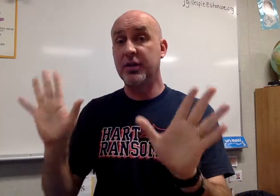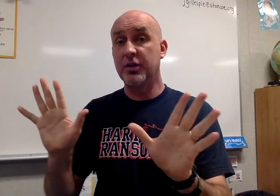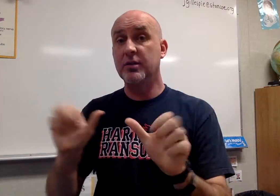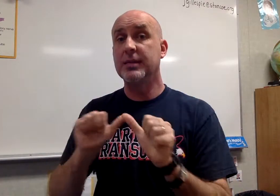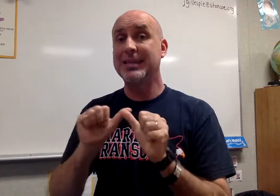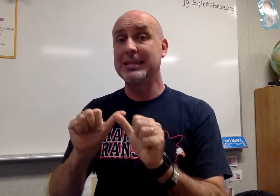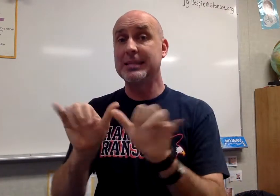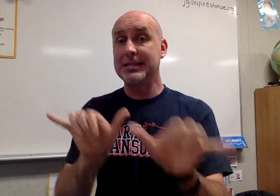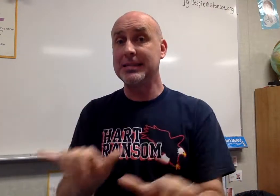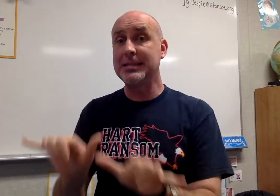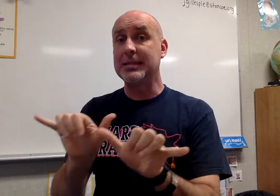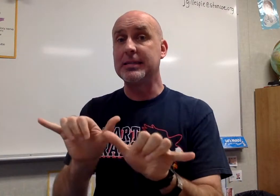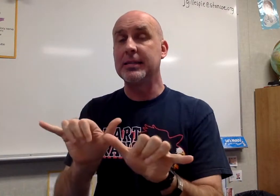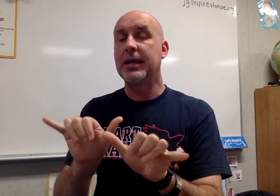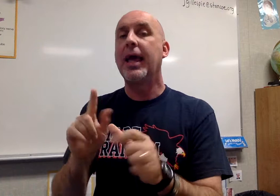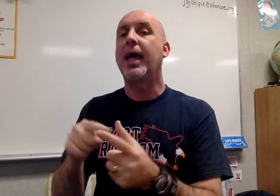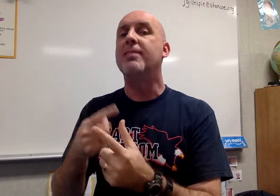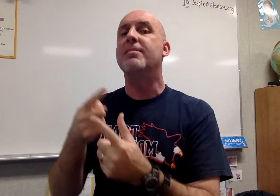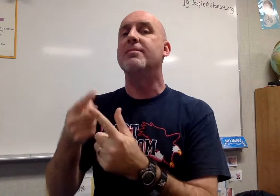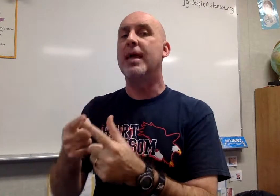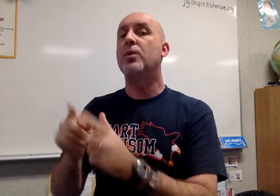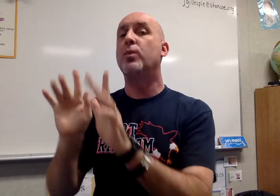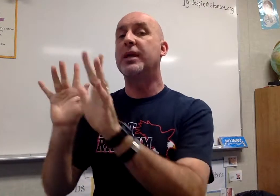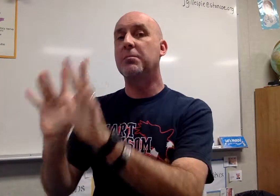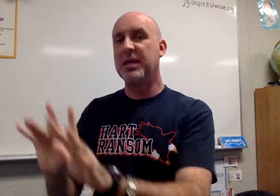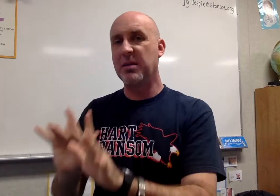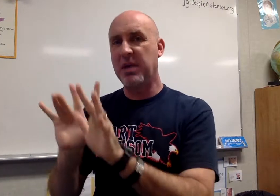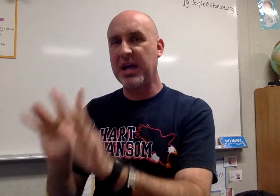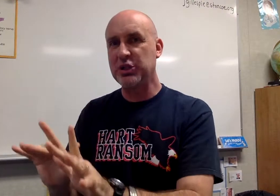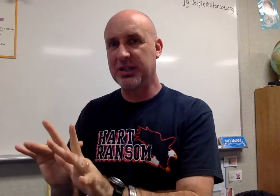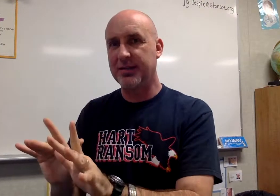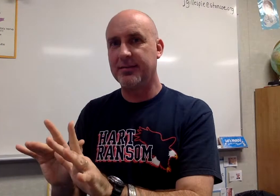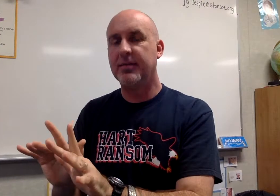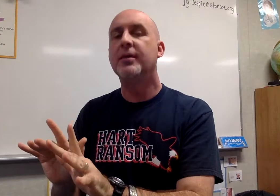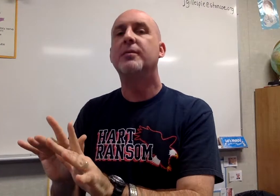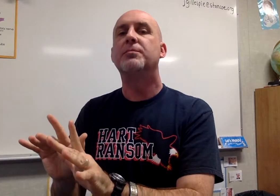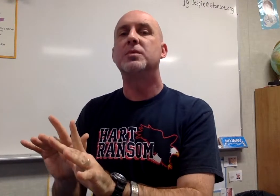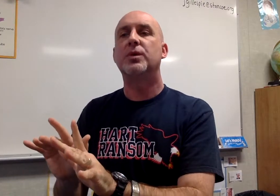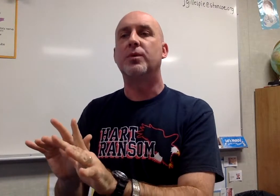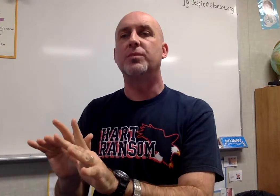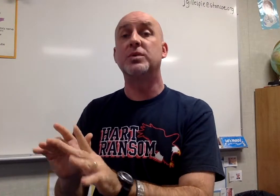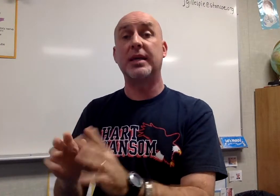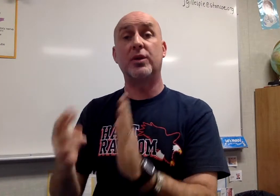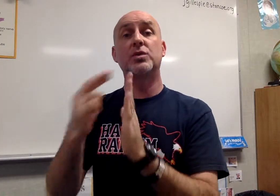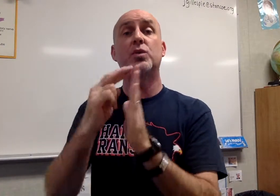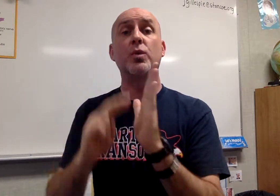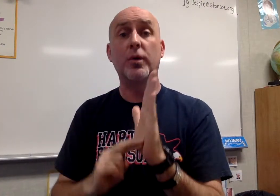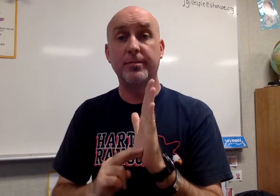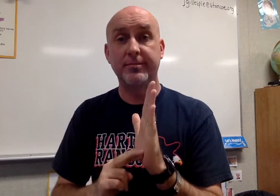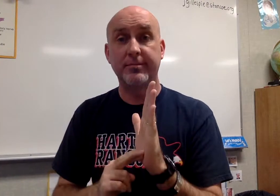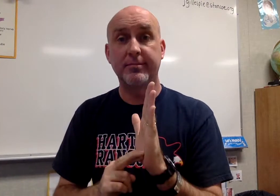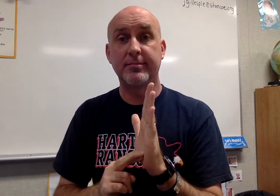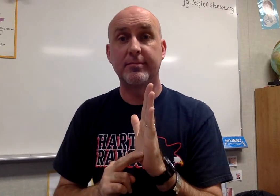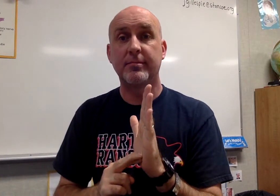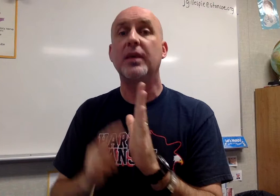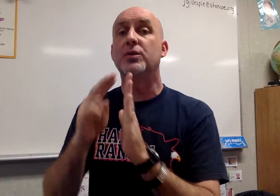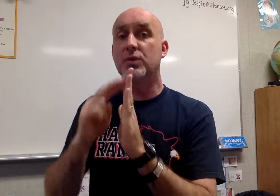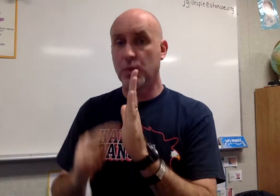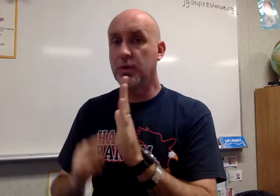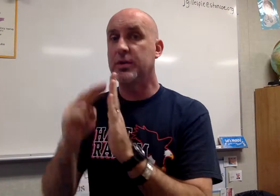clear, consistent, and then we can be compassionate. So you say, here's the rule. Here's the rule. Here's